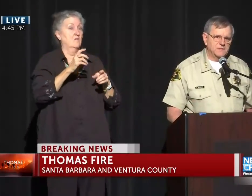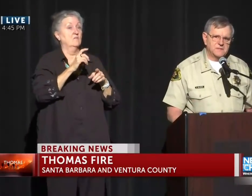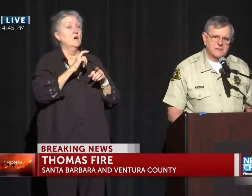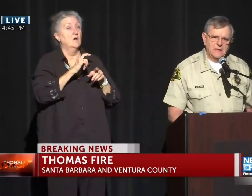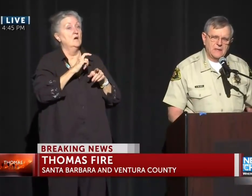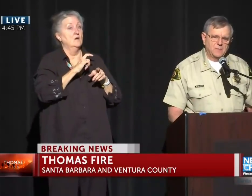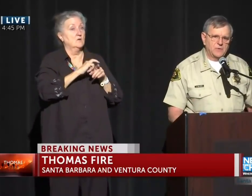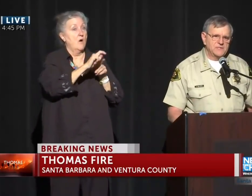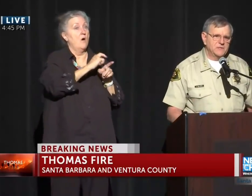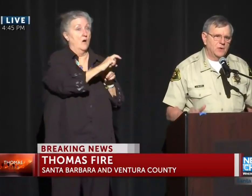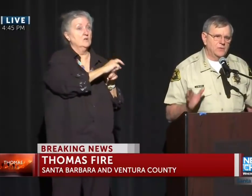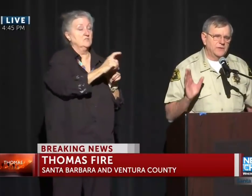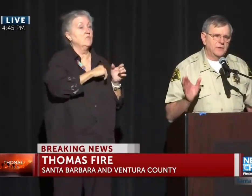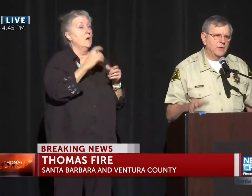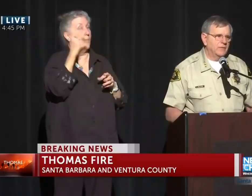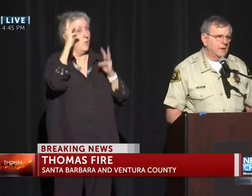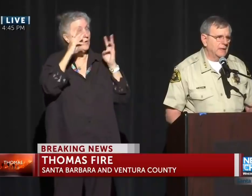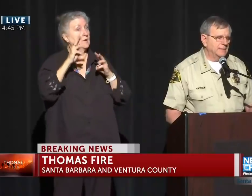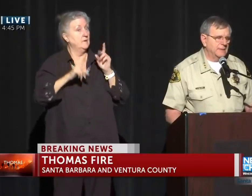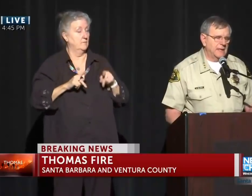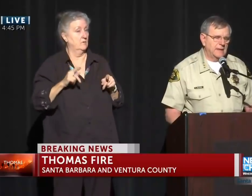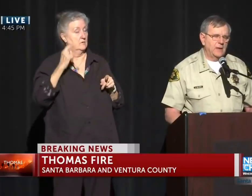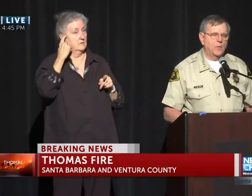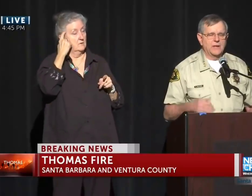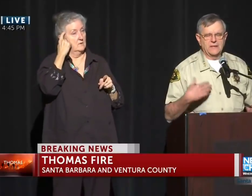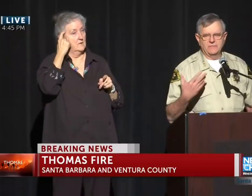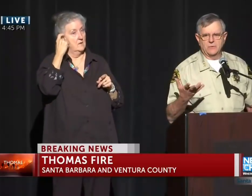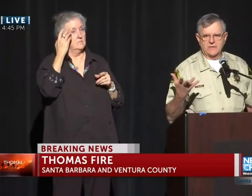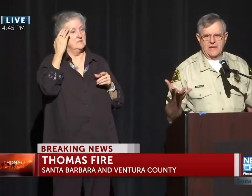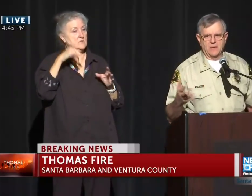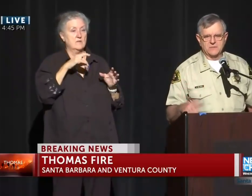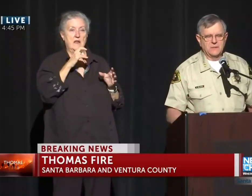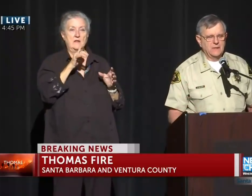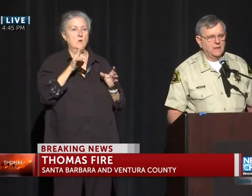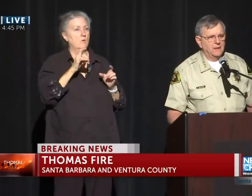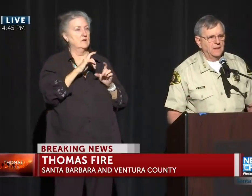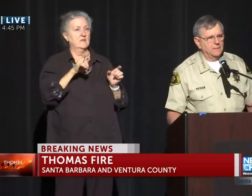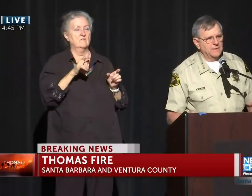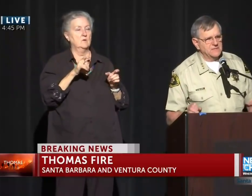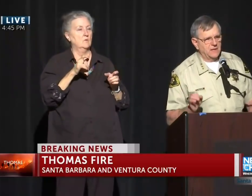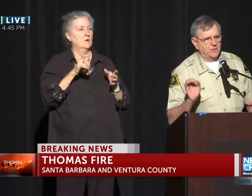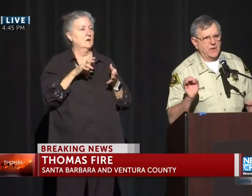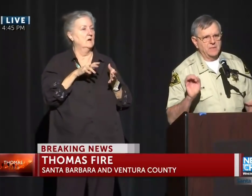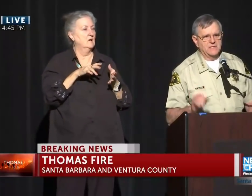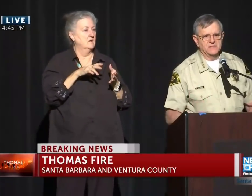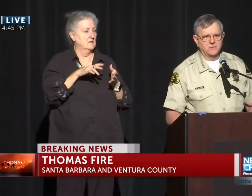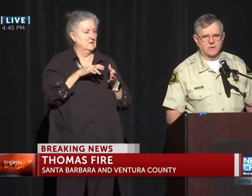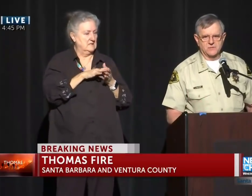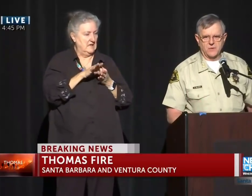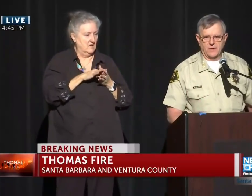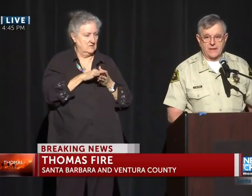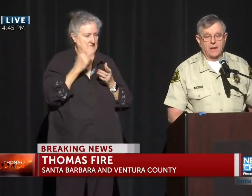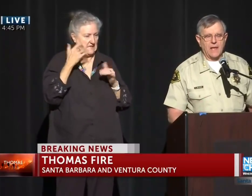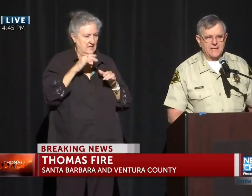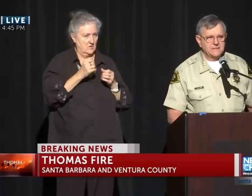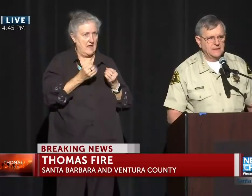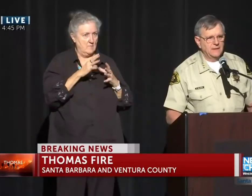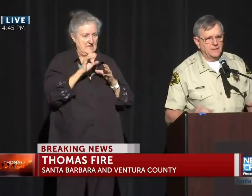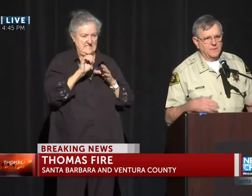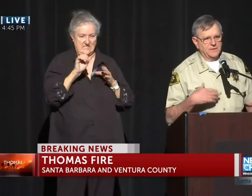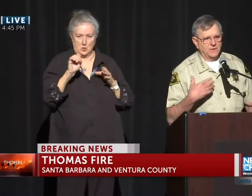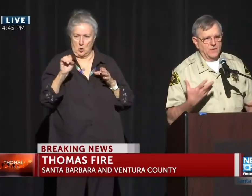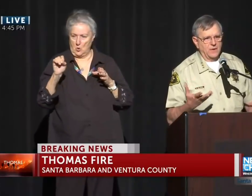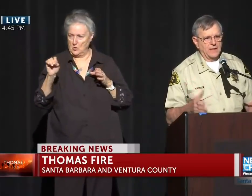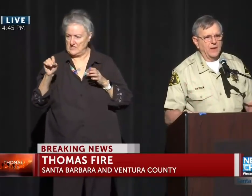from worried residents. Please know that there are, I don't want to give you a count because I don't know how many zeros are in a